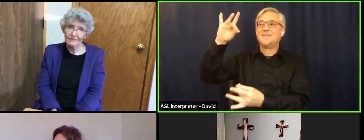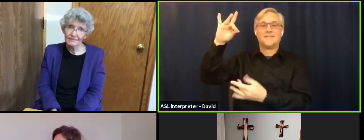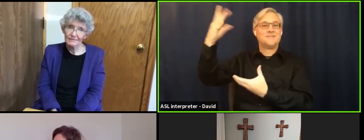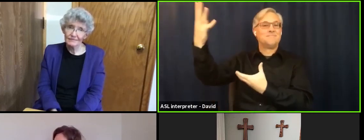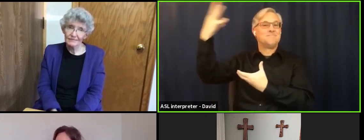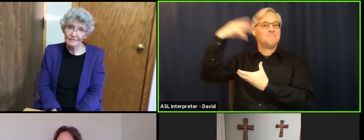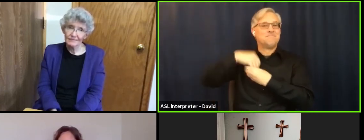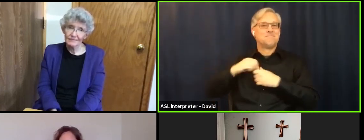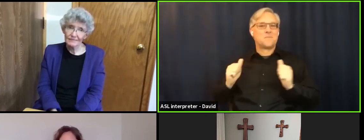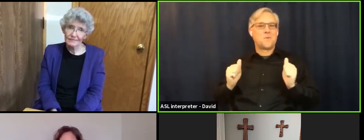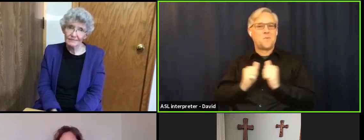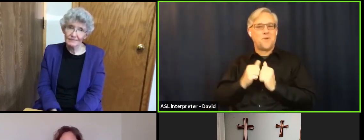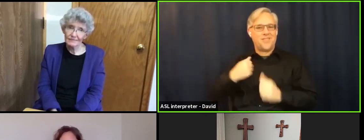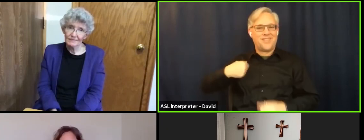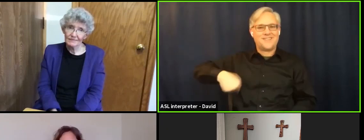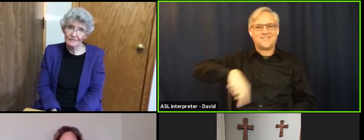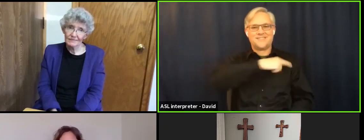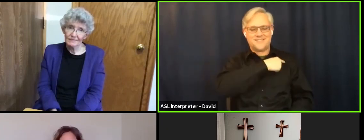and of the Holy Spirit.